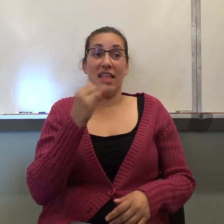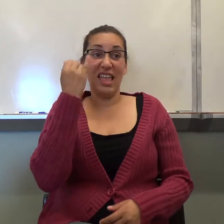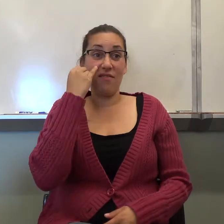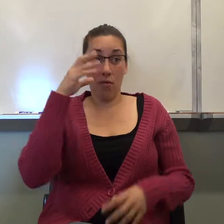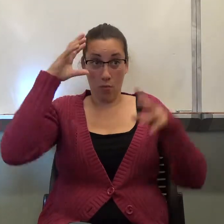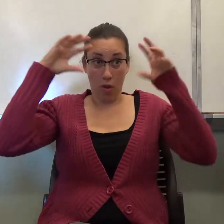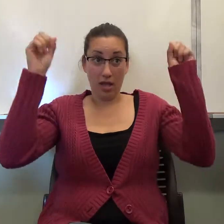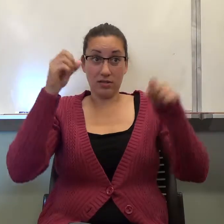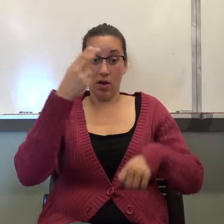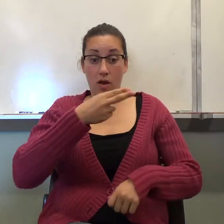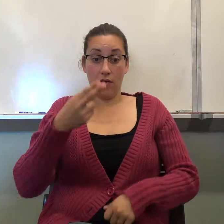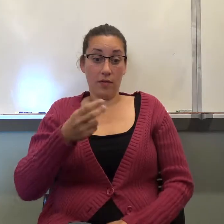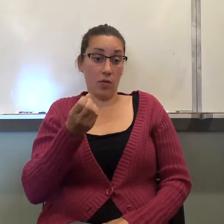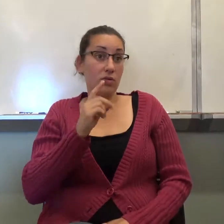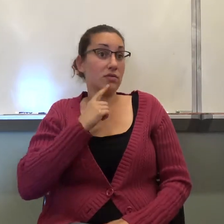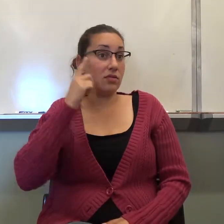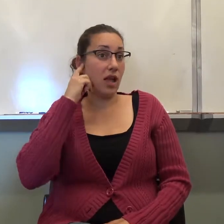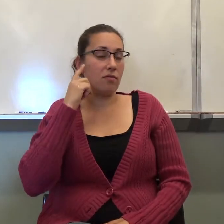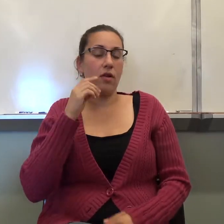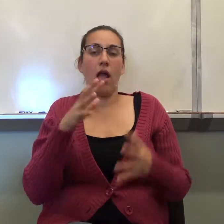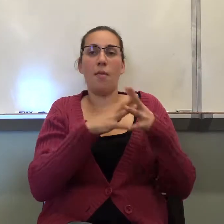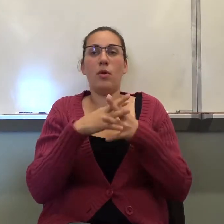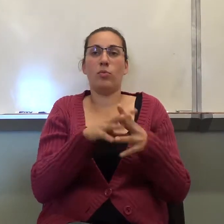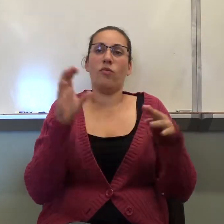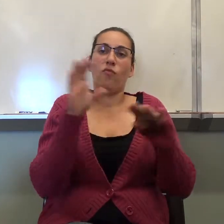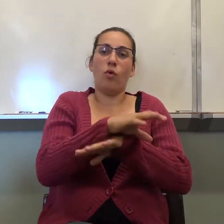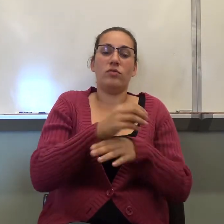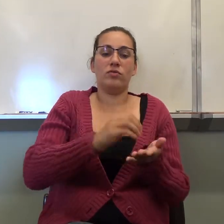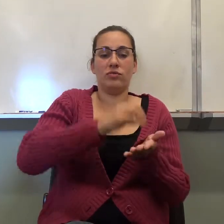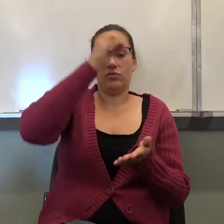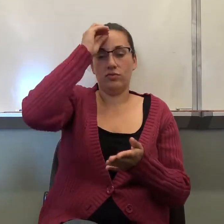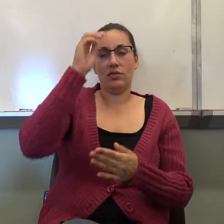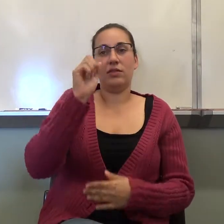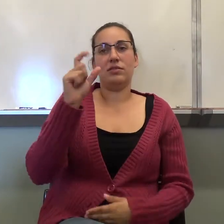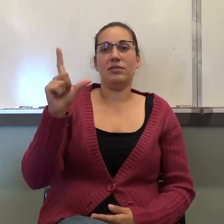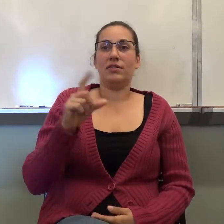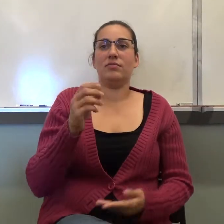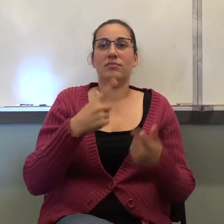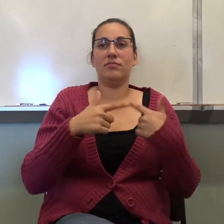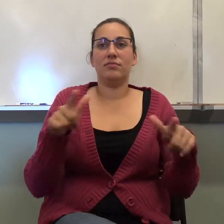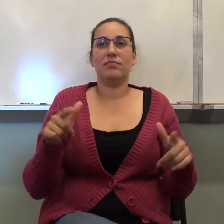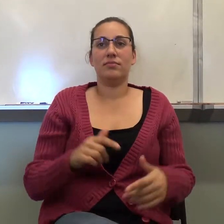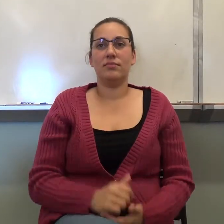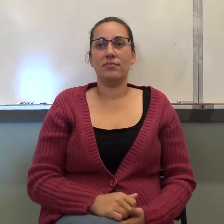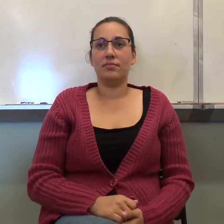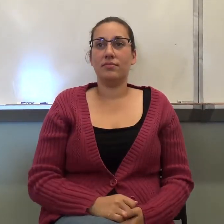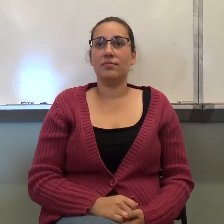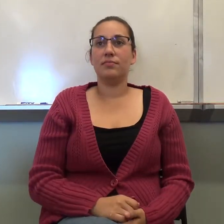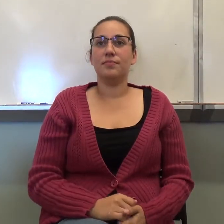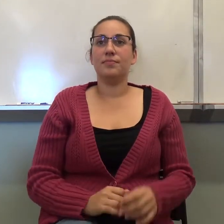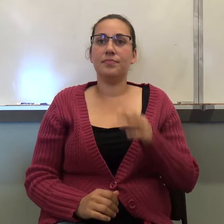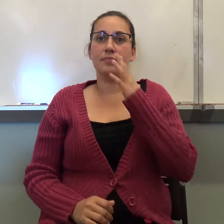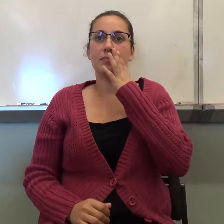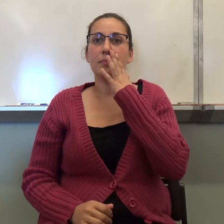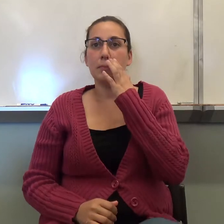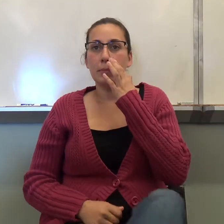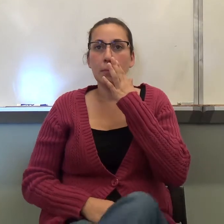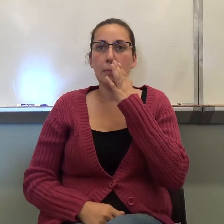But let's put it up here again because that's going to be our starting point. Algebraic expressions